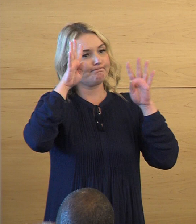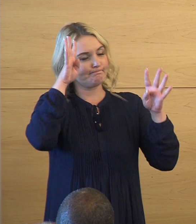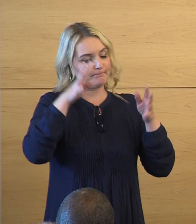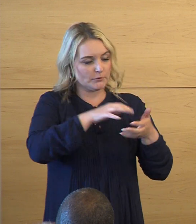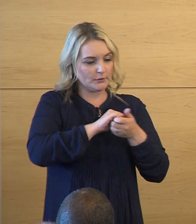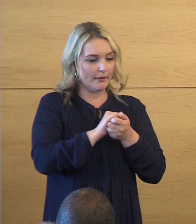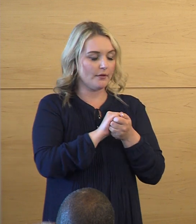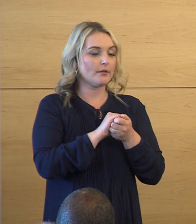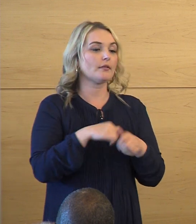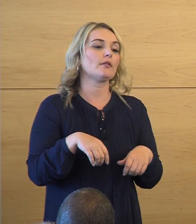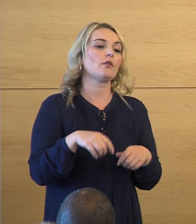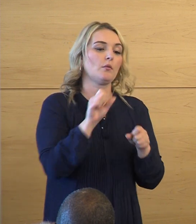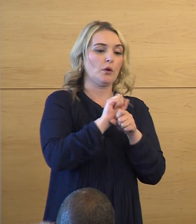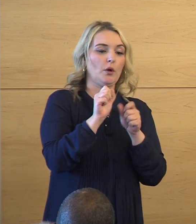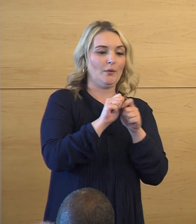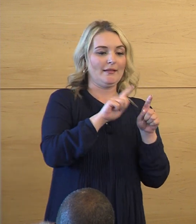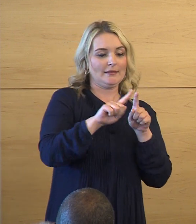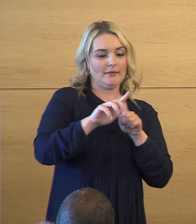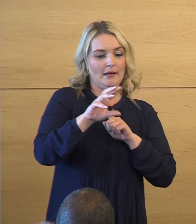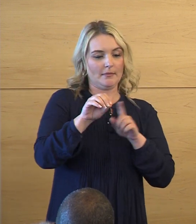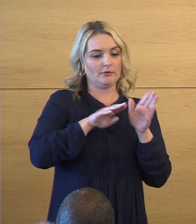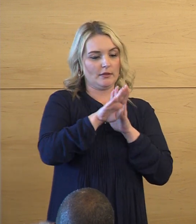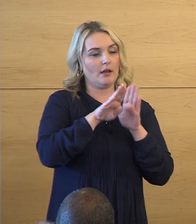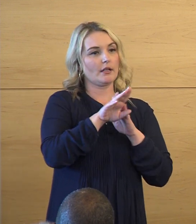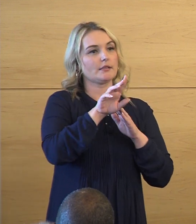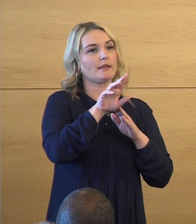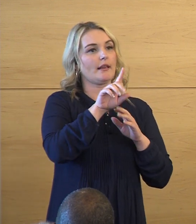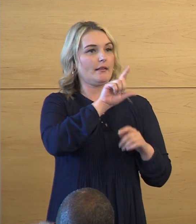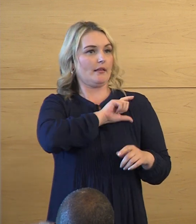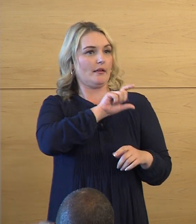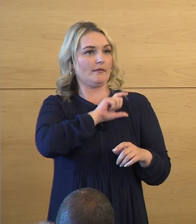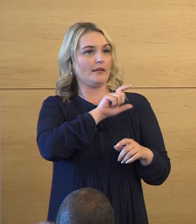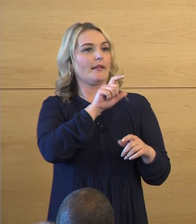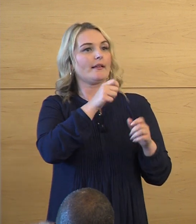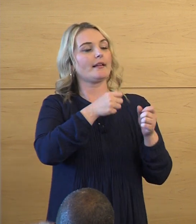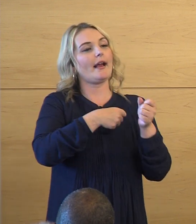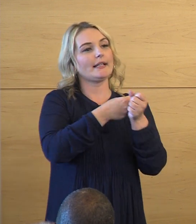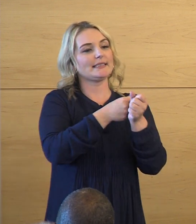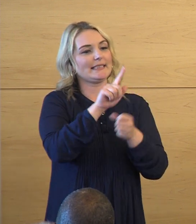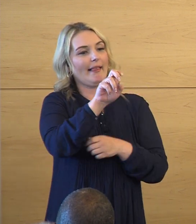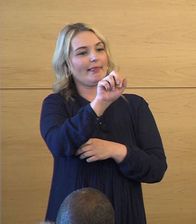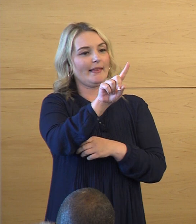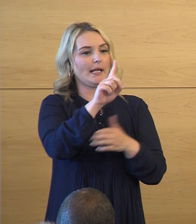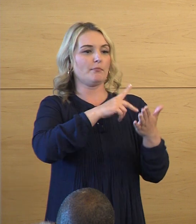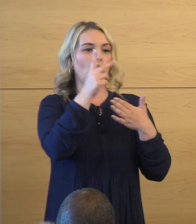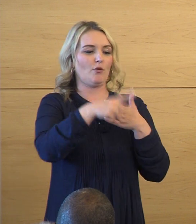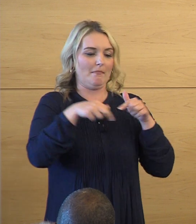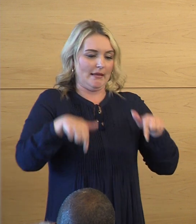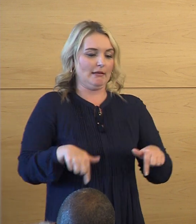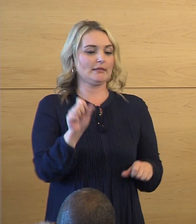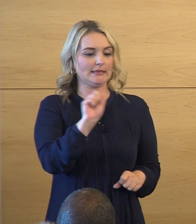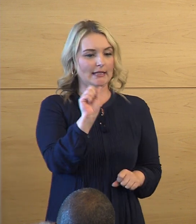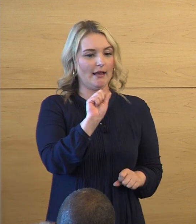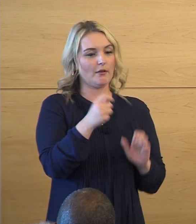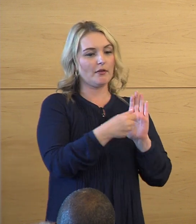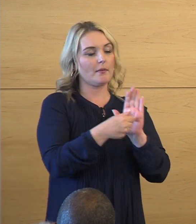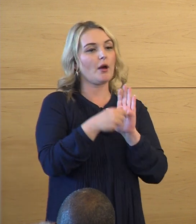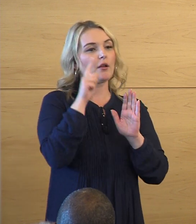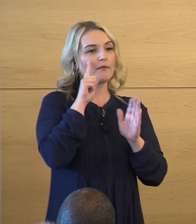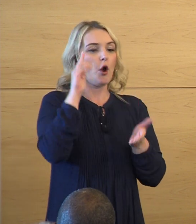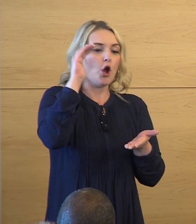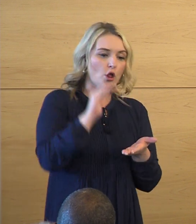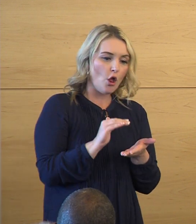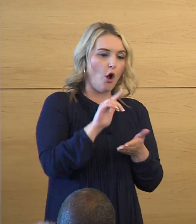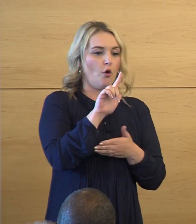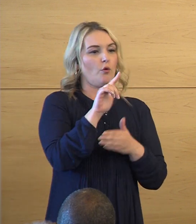variety of partners to launch the Law Enforcement Assisted Diversion, the LEAD program, here in Seattle, a model for diverting low-level